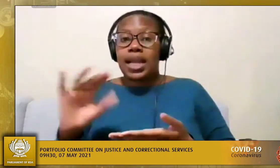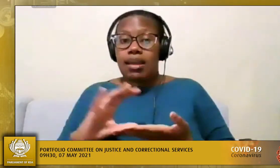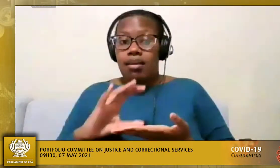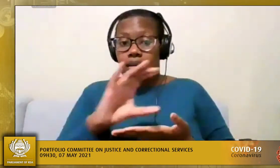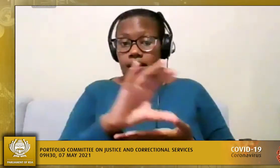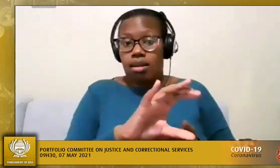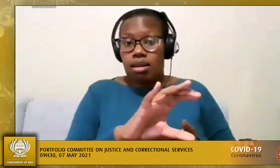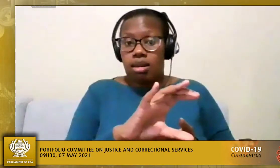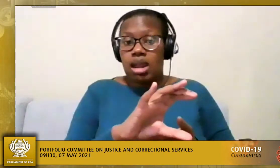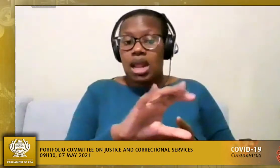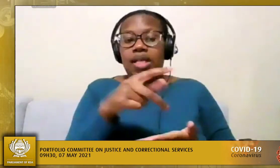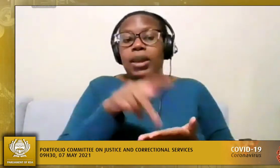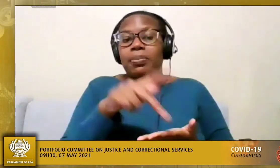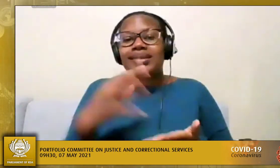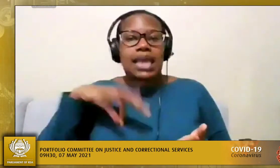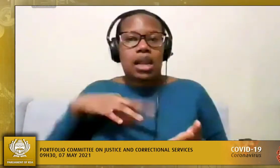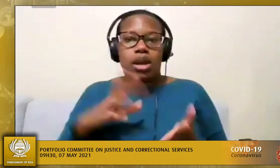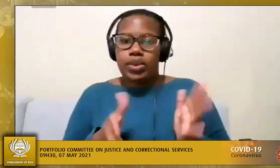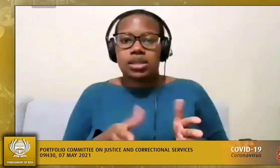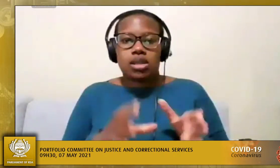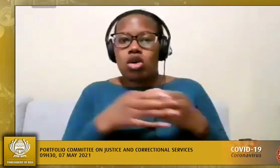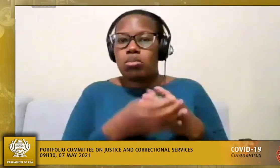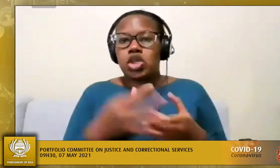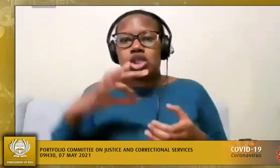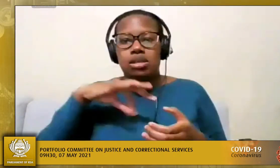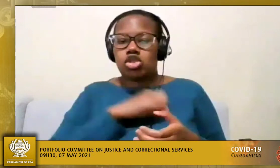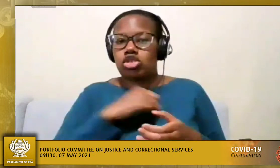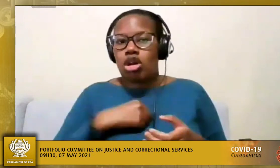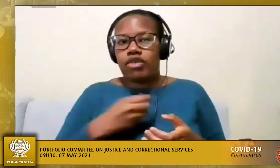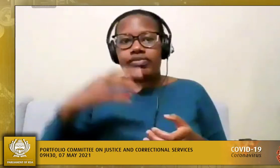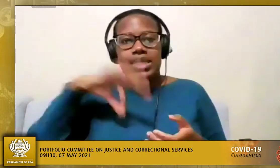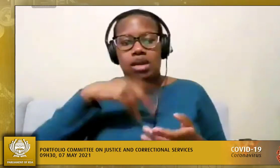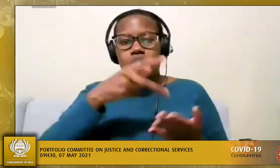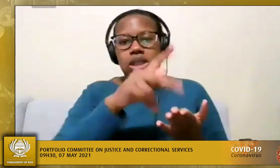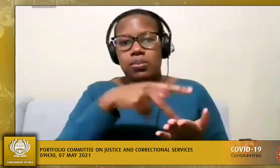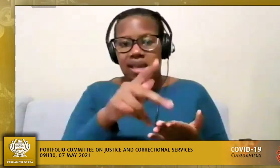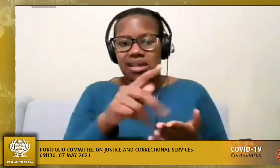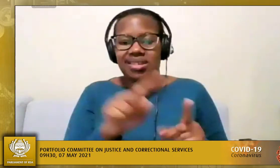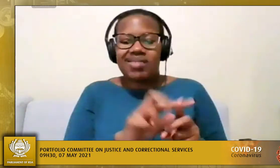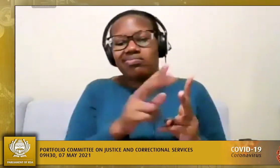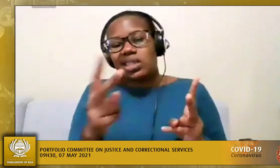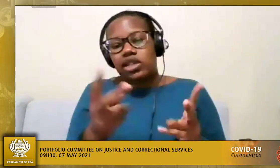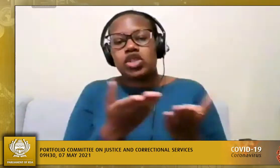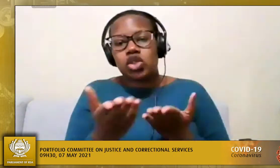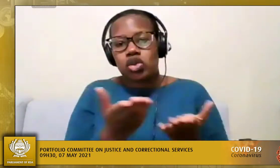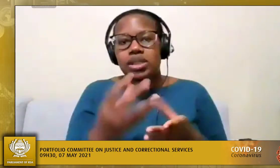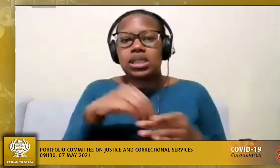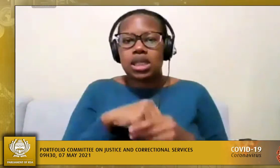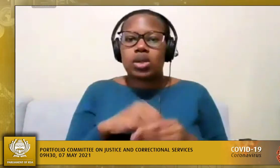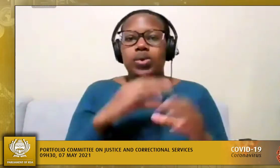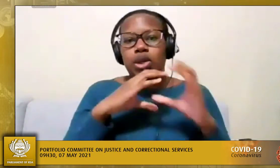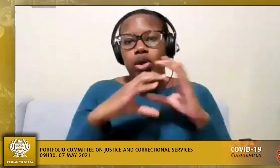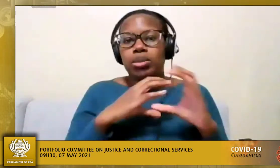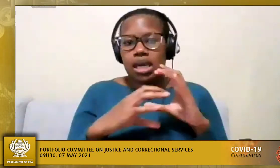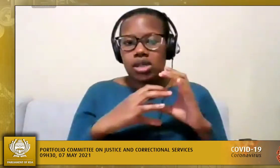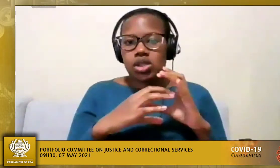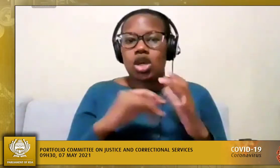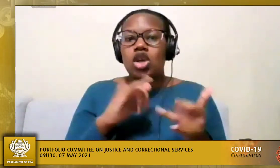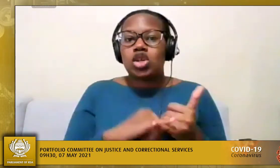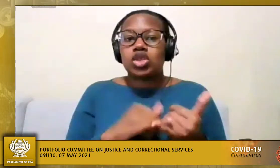pays for the salaries of the commission staff and the miscellaneous services including communication so the